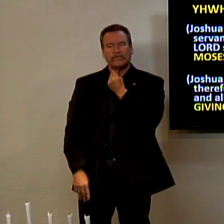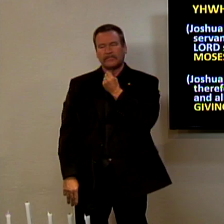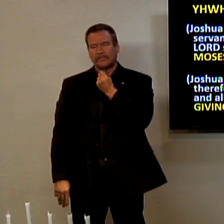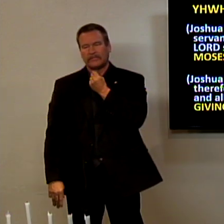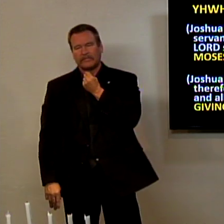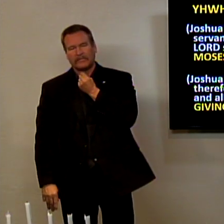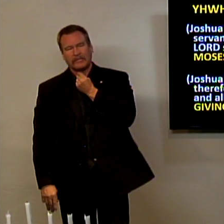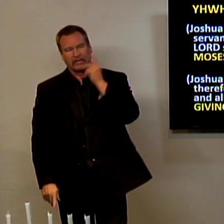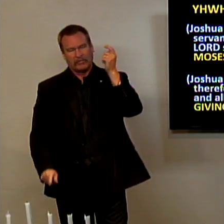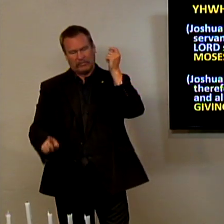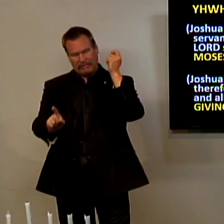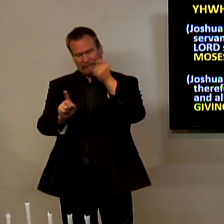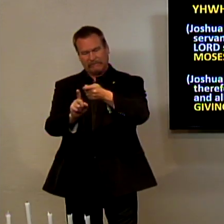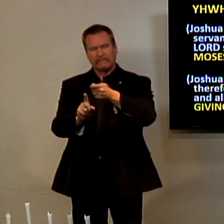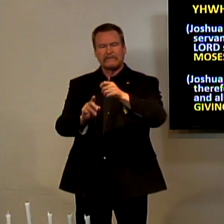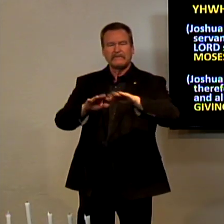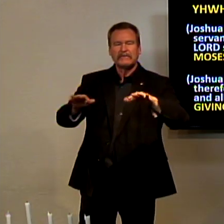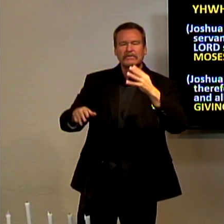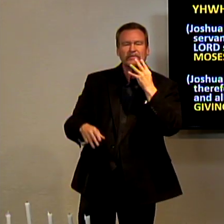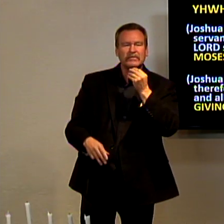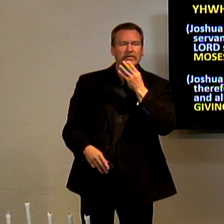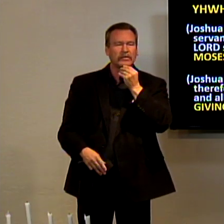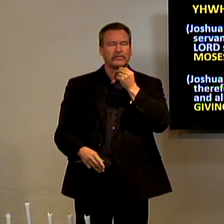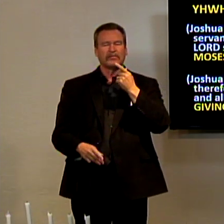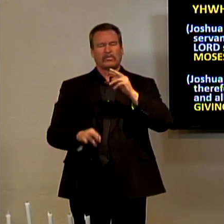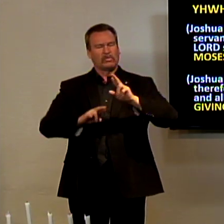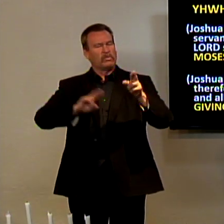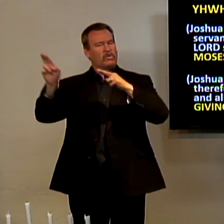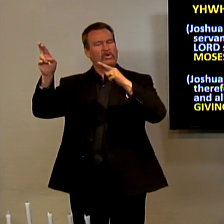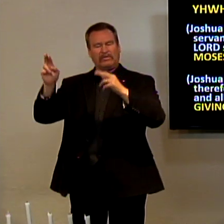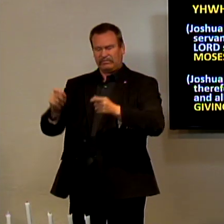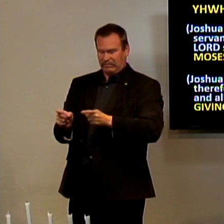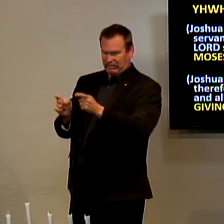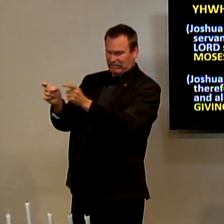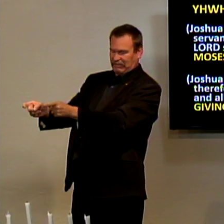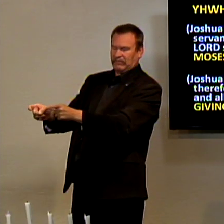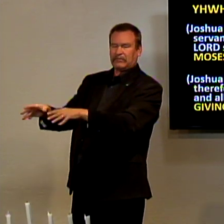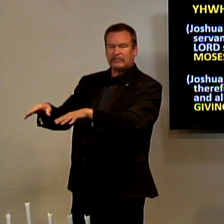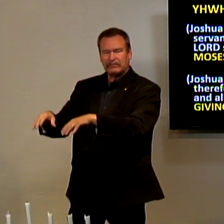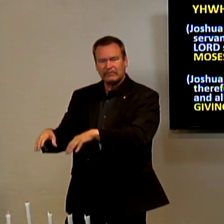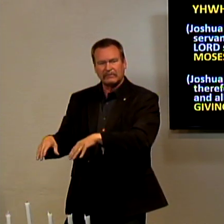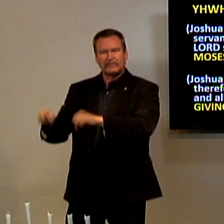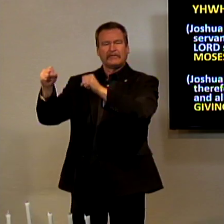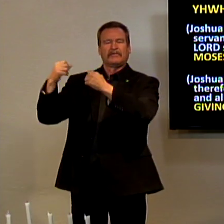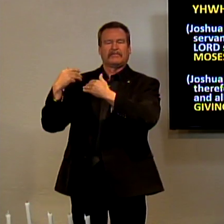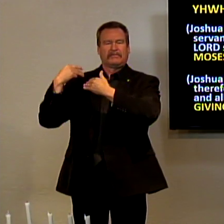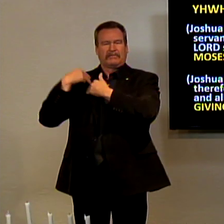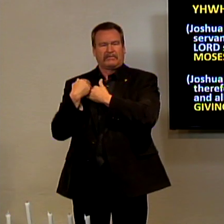The children of Israel. He was giving that land, and he was saying, be ready, come on.